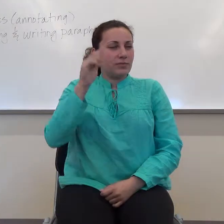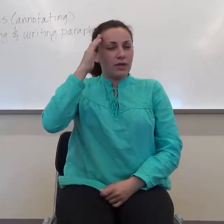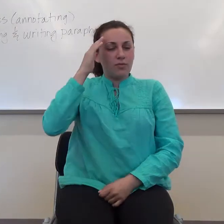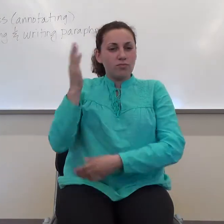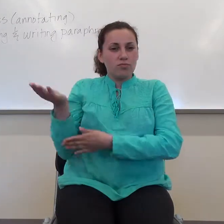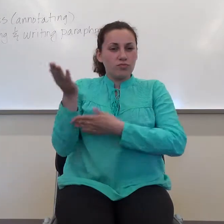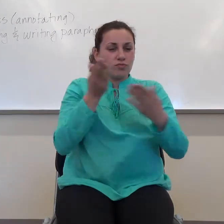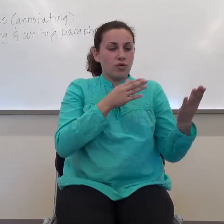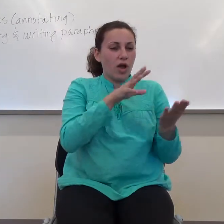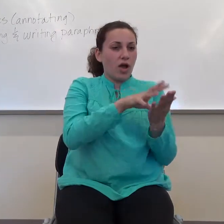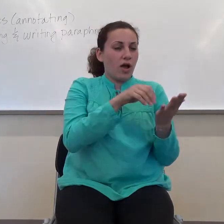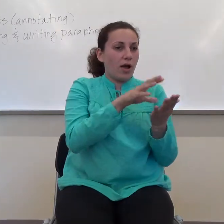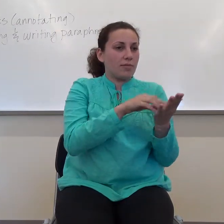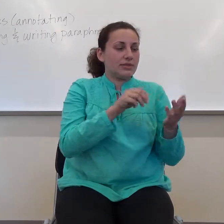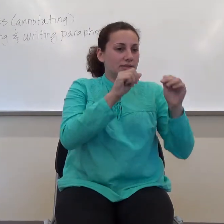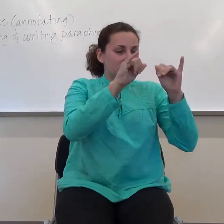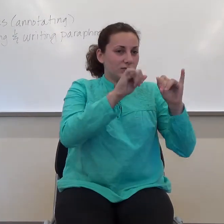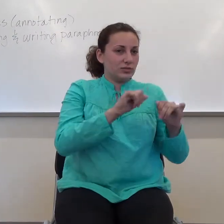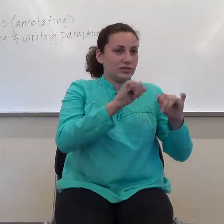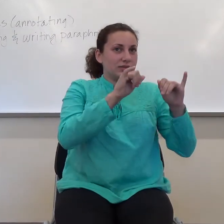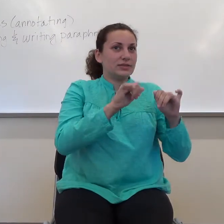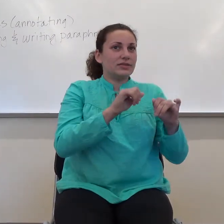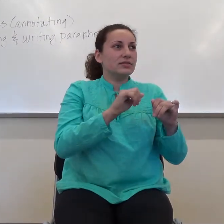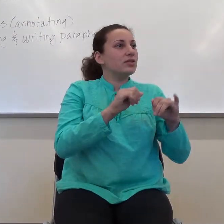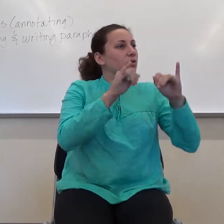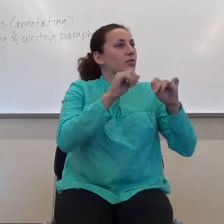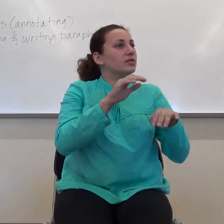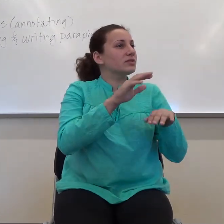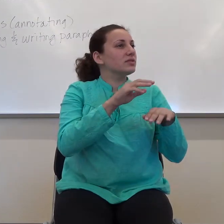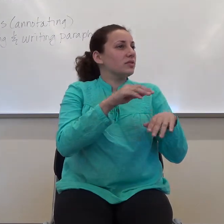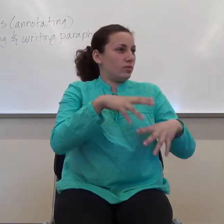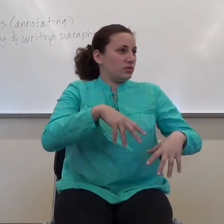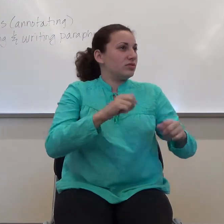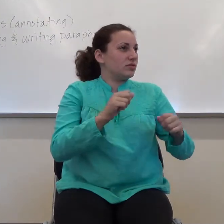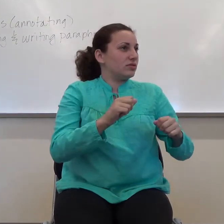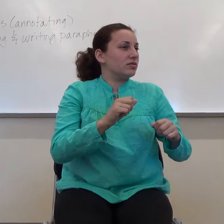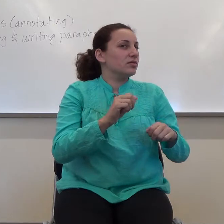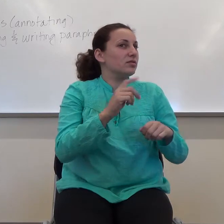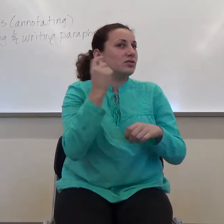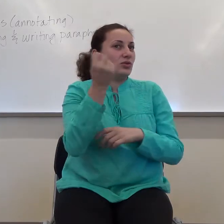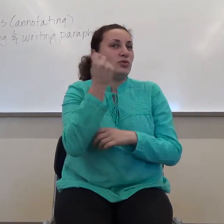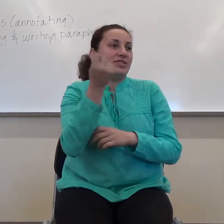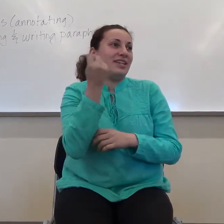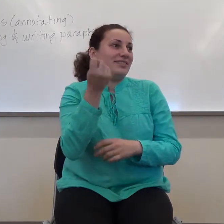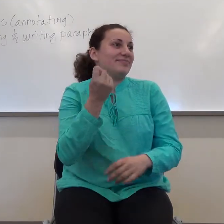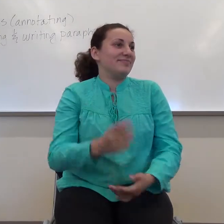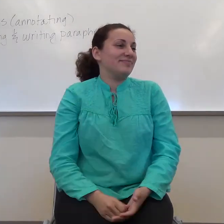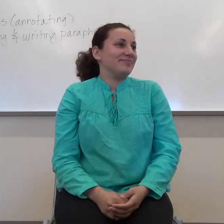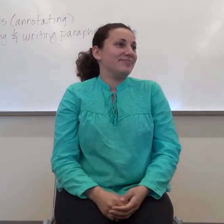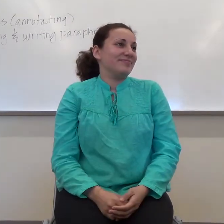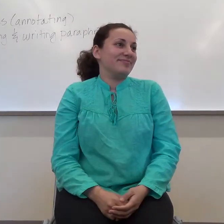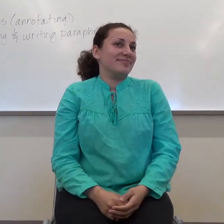they were finally copied, that we took on Tuesday. Okay.